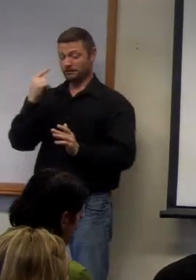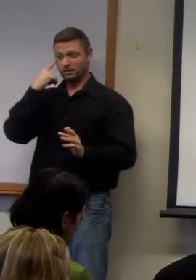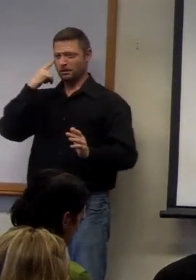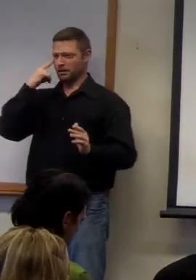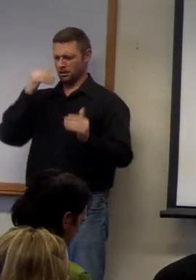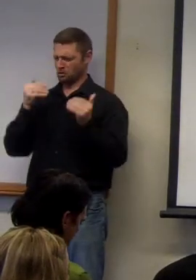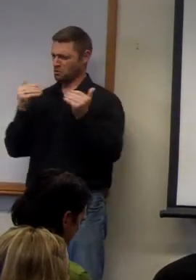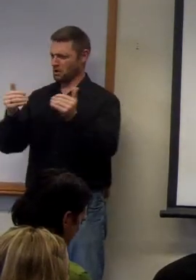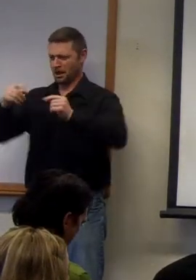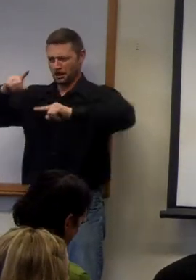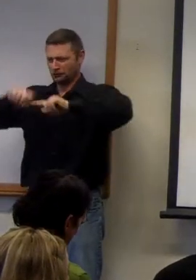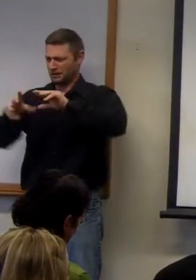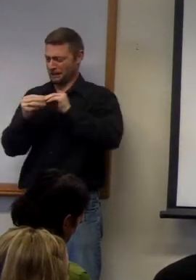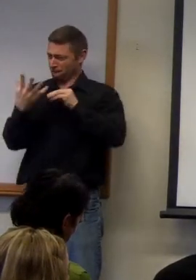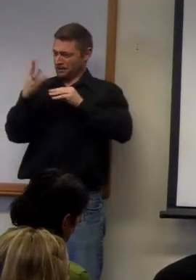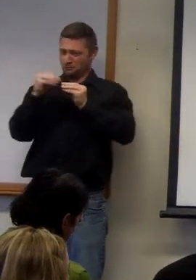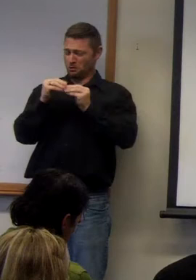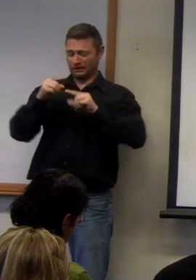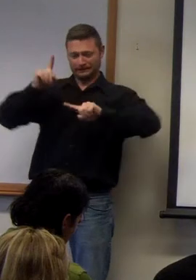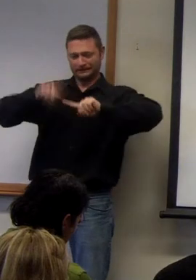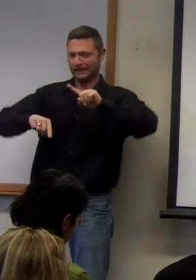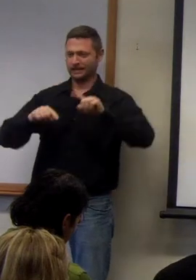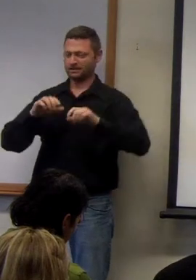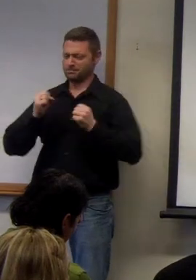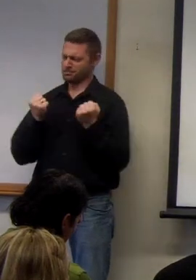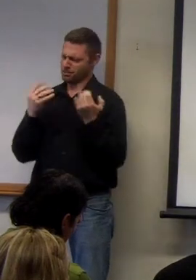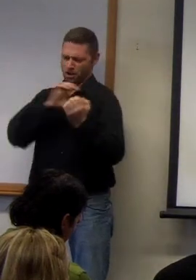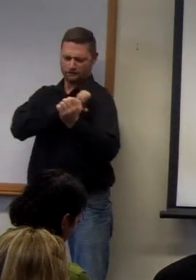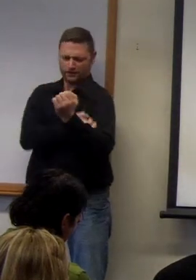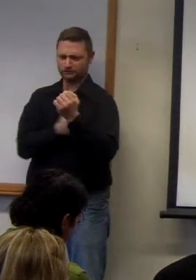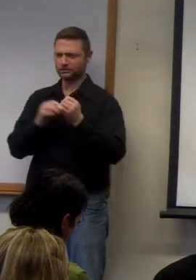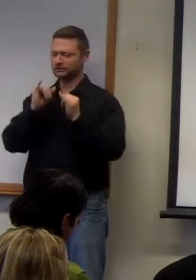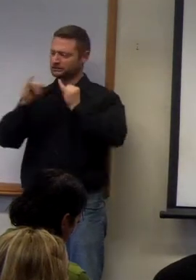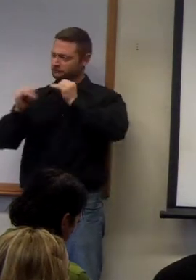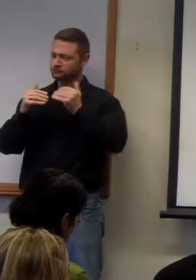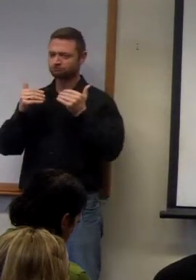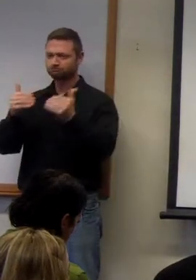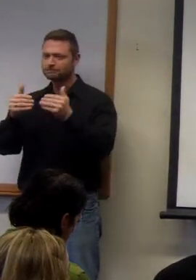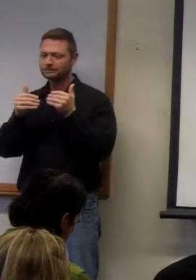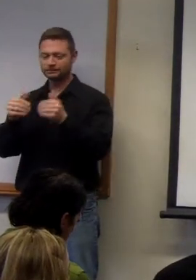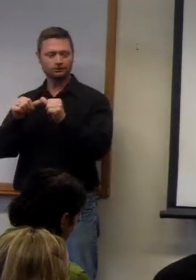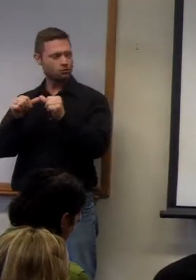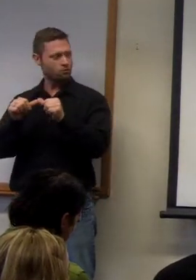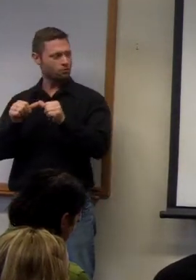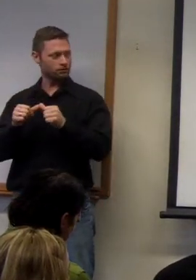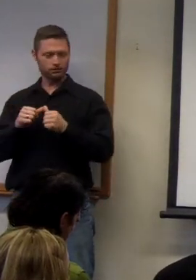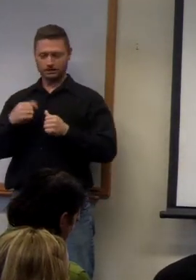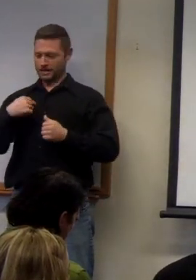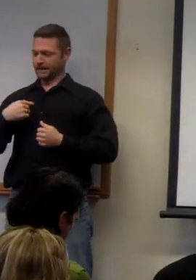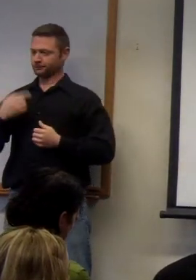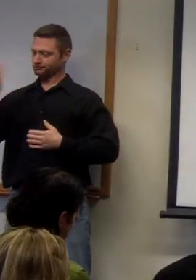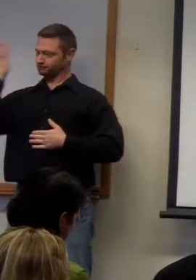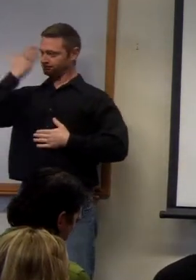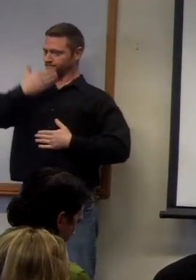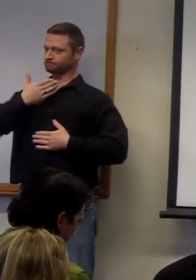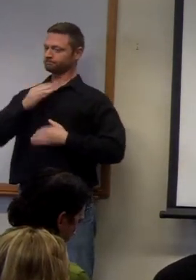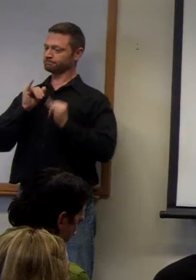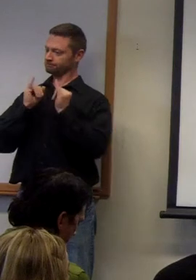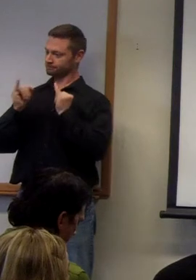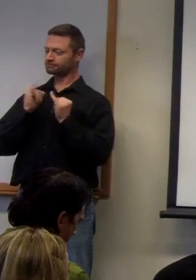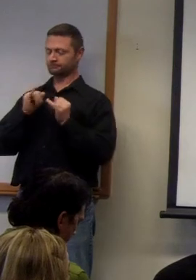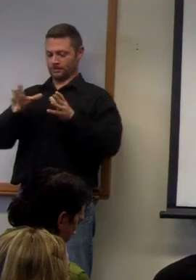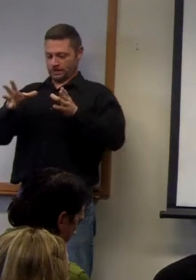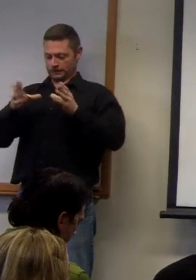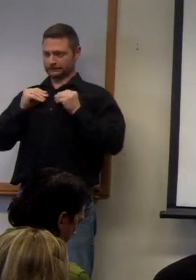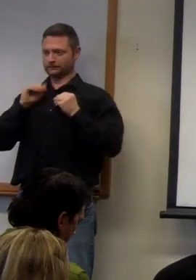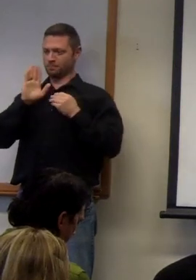go on. It was taking so much energy out of me, and it hurt so much because I had to keep a straight face and listen to the responses